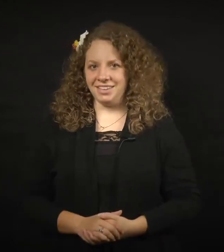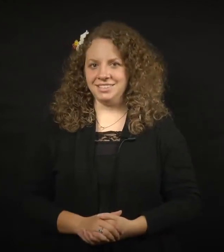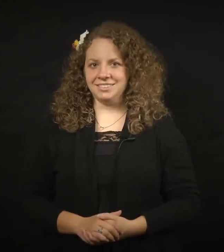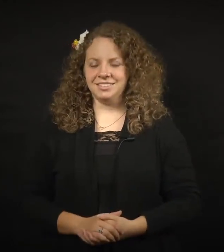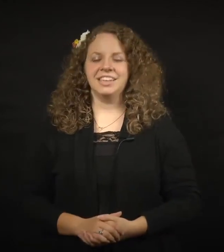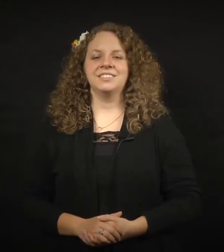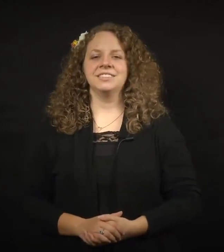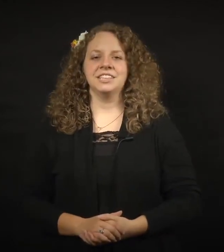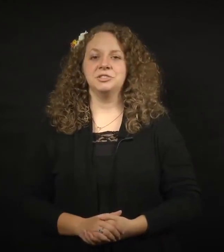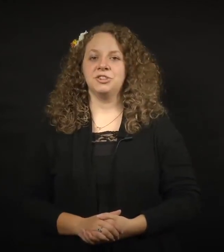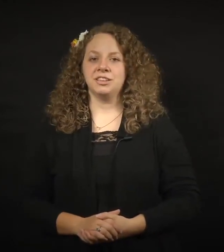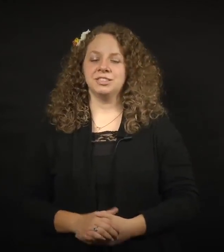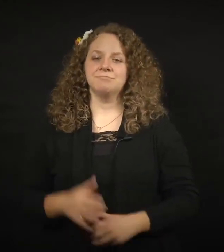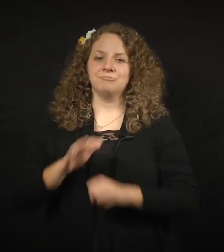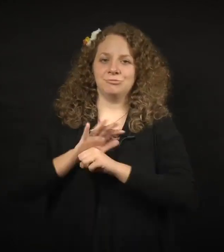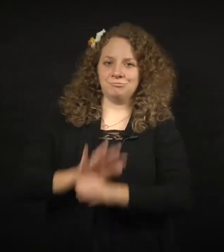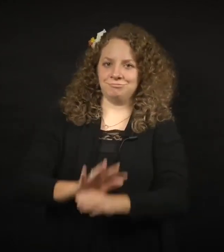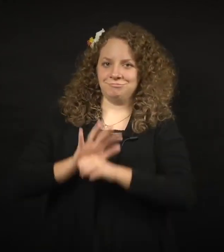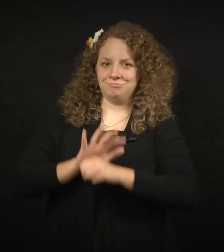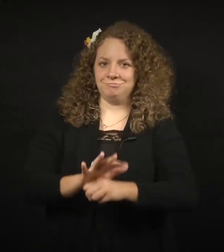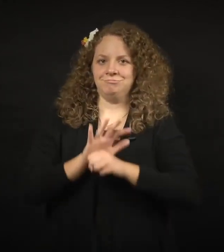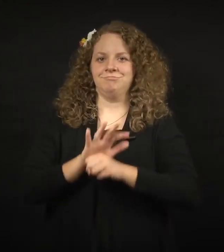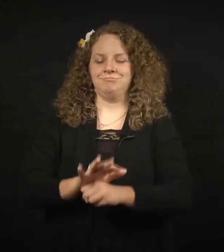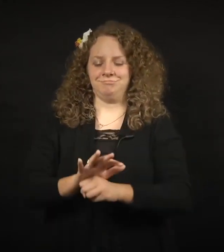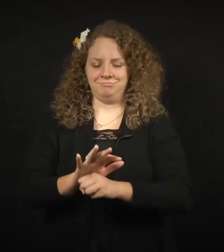S, like in the sign stress.